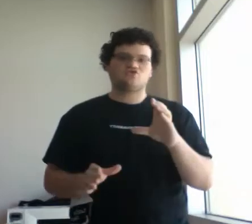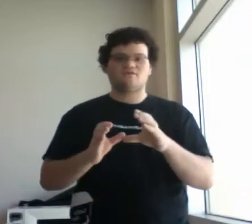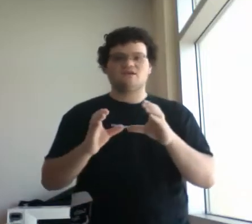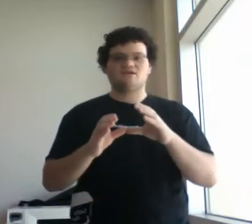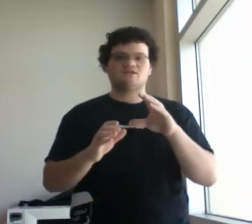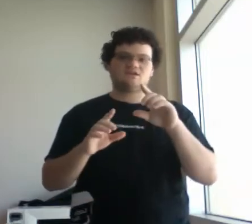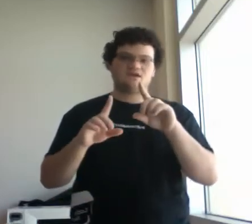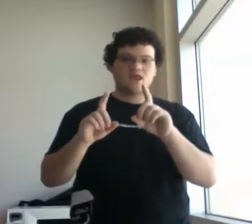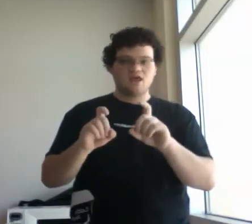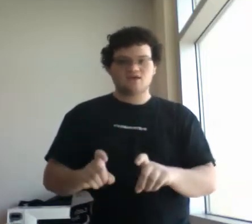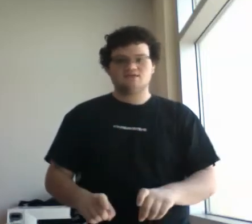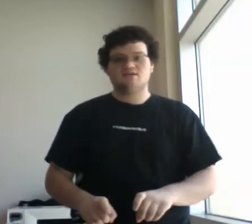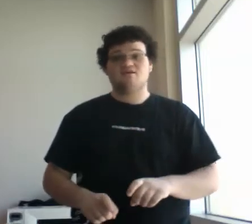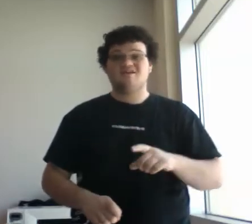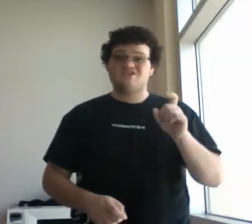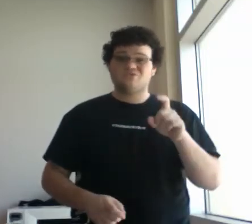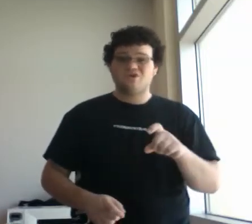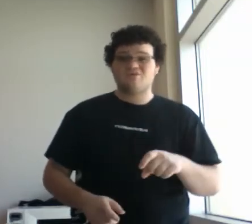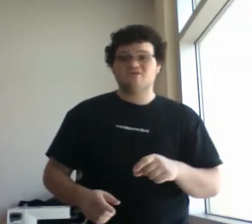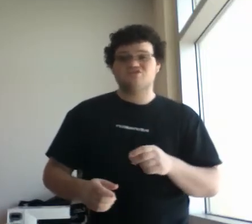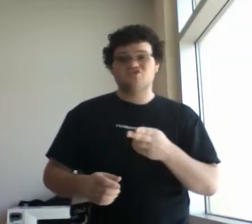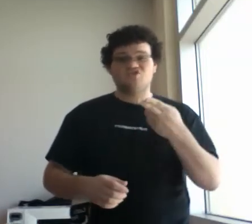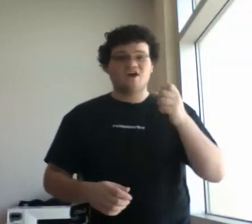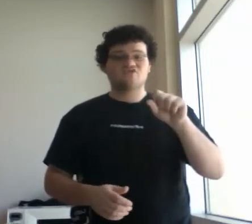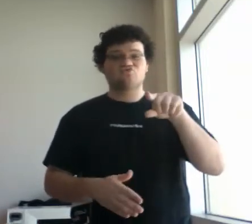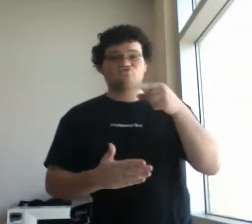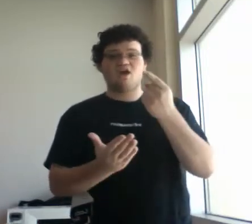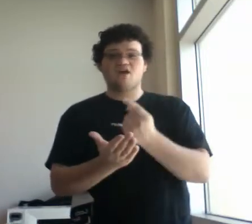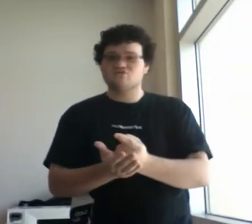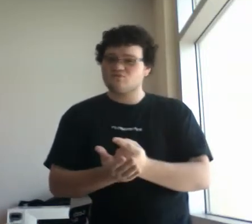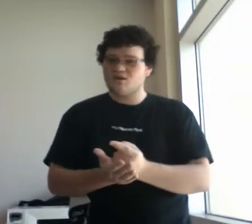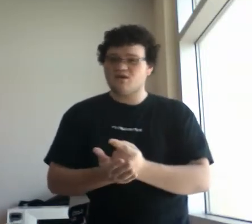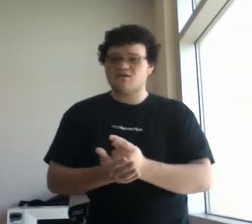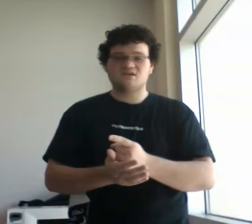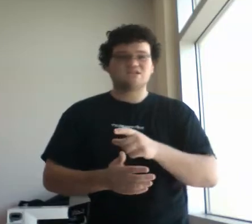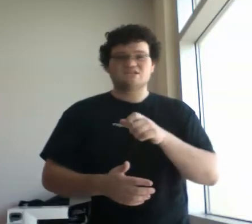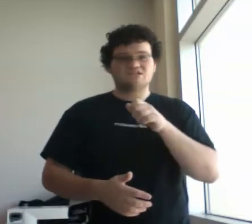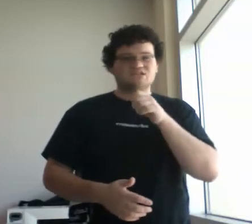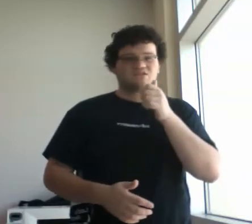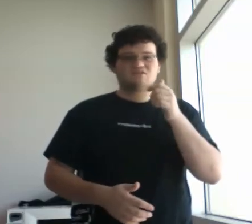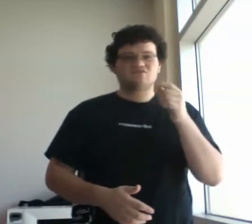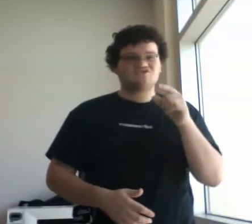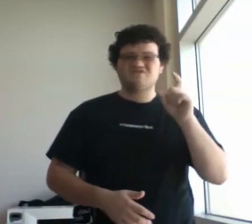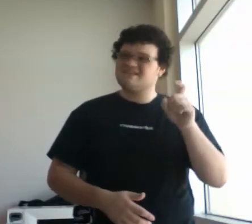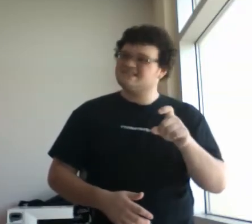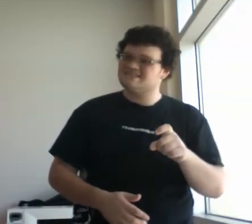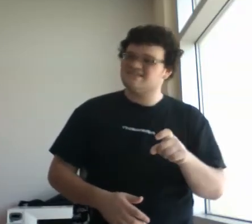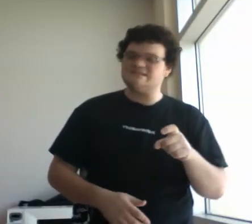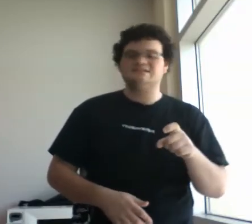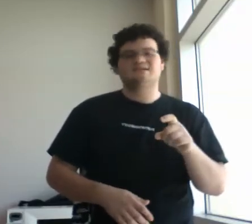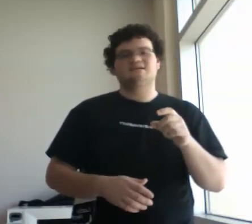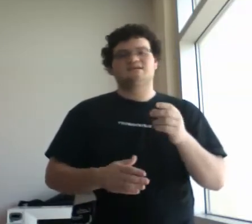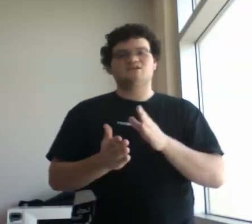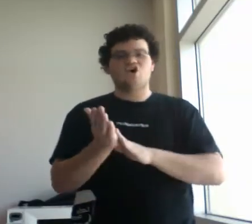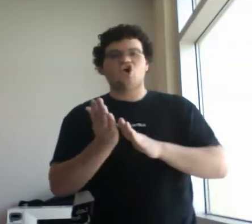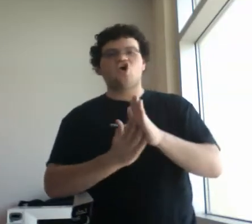school graduate, and you don't necessarily need a college degree for the coding